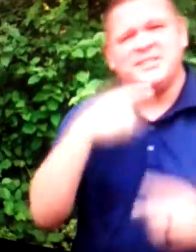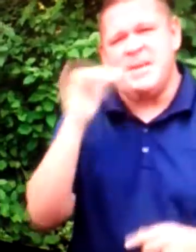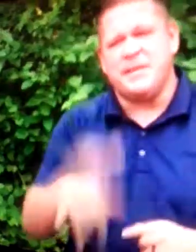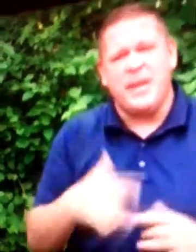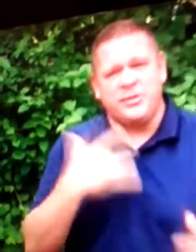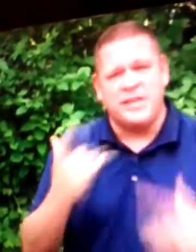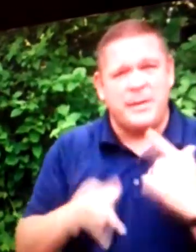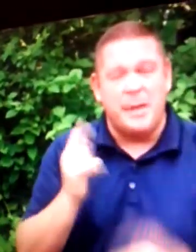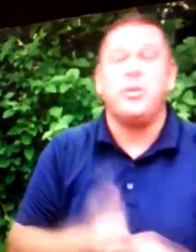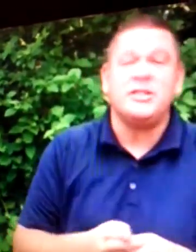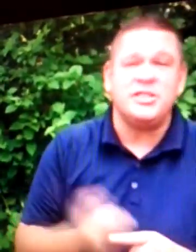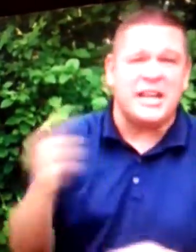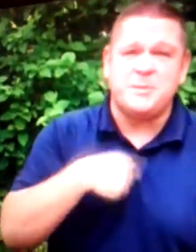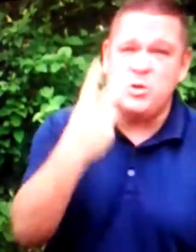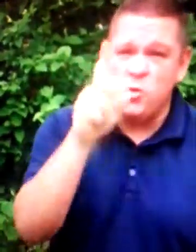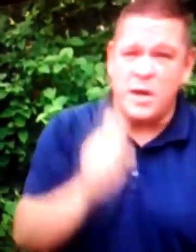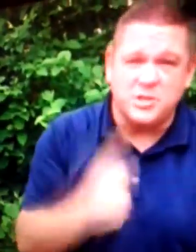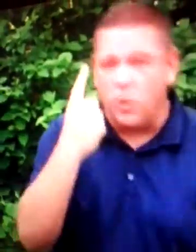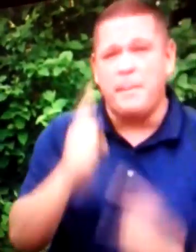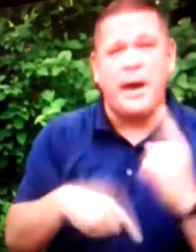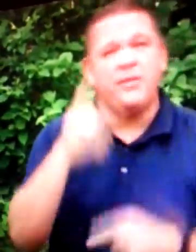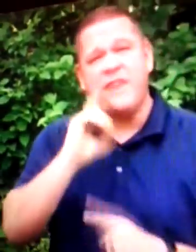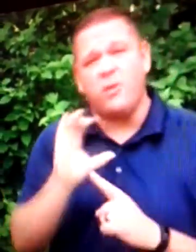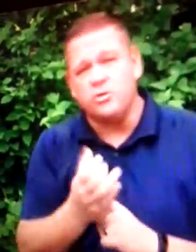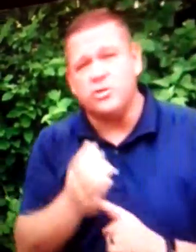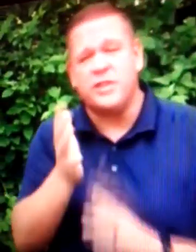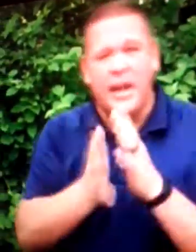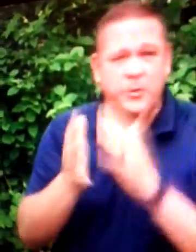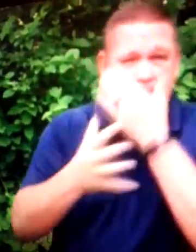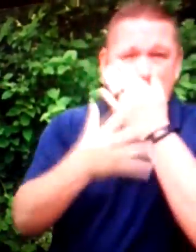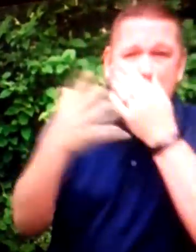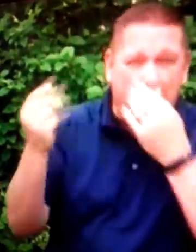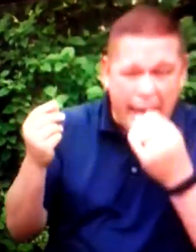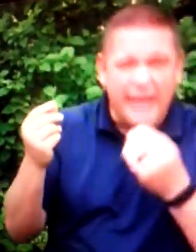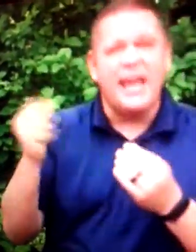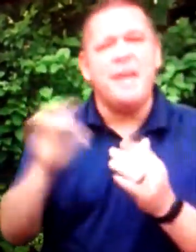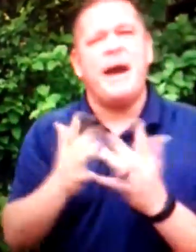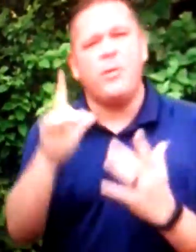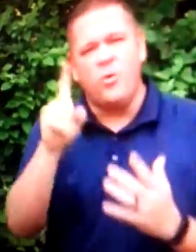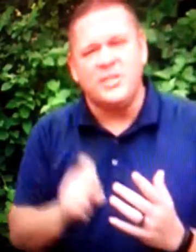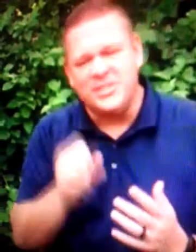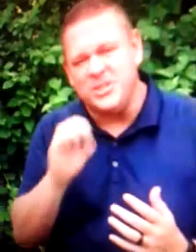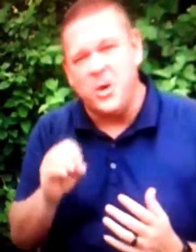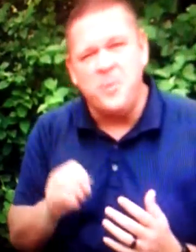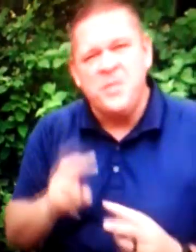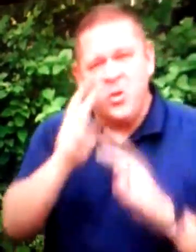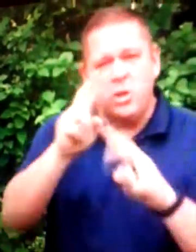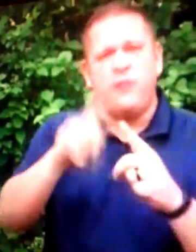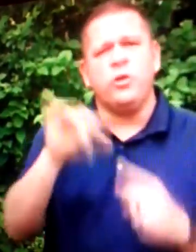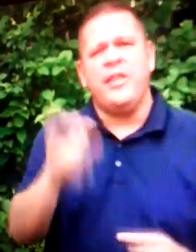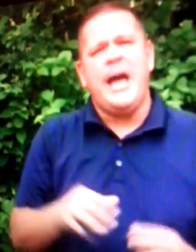She has a lot to say about that. We're excited about that. Plus, she's going to ask me 2 questions, one about deaf culture, sign language, and a Bible question. And so we look forward to